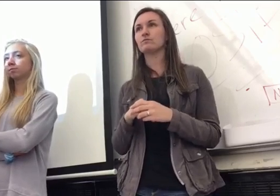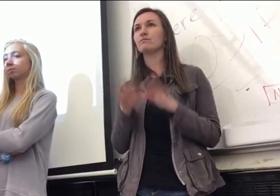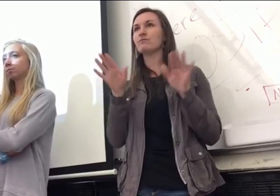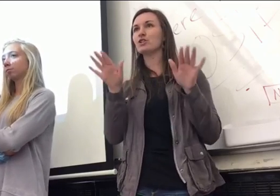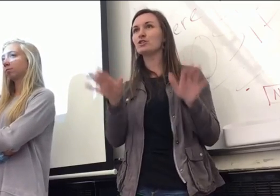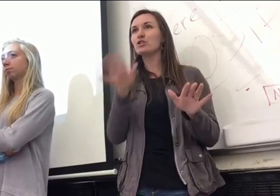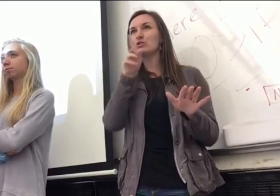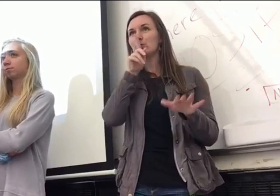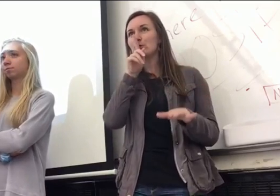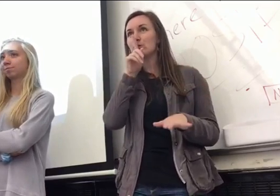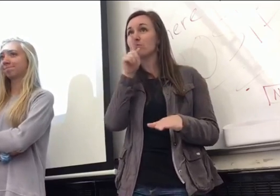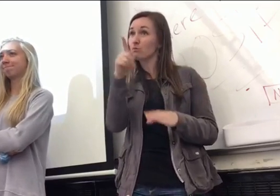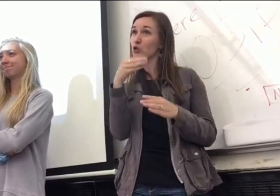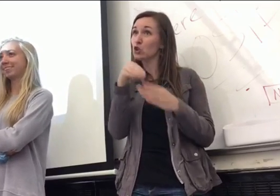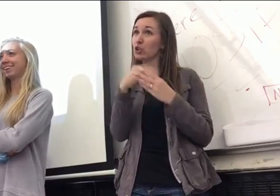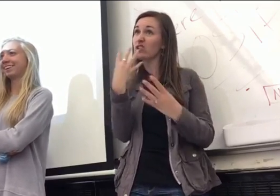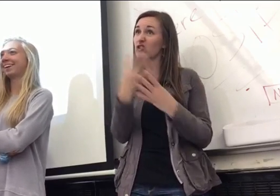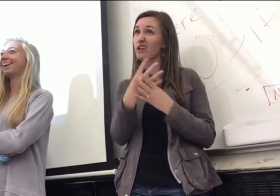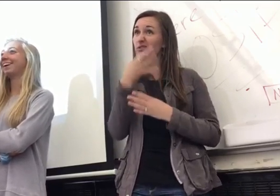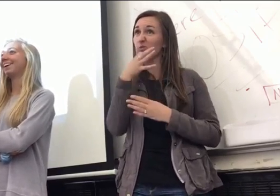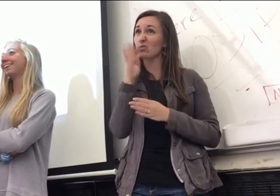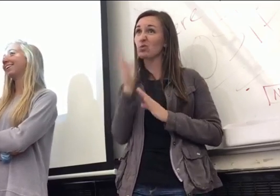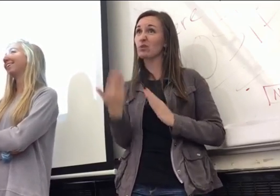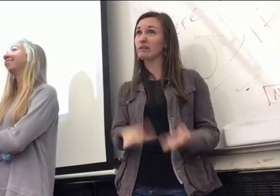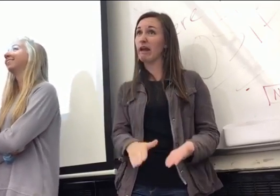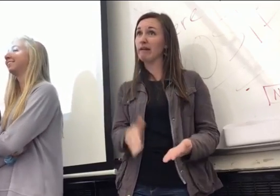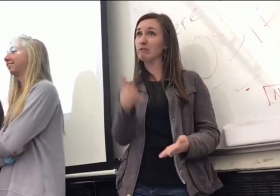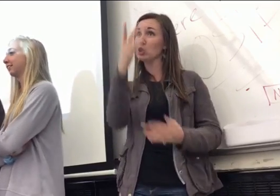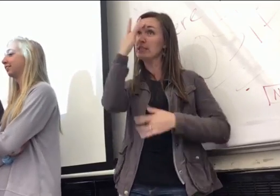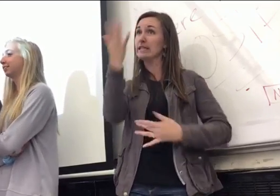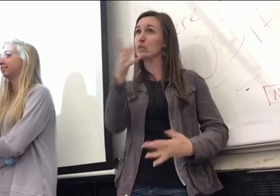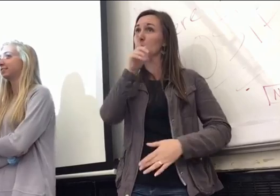remember, jail, you're dying from disease. Okay?